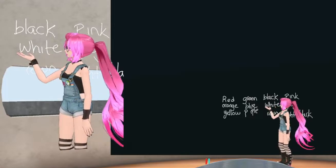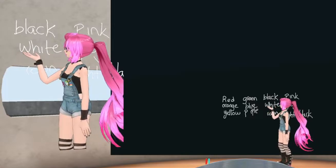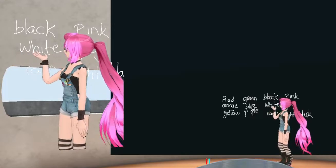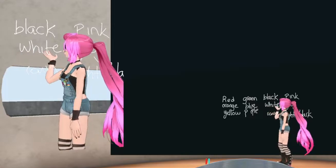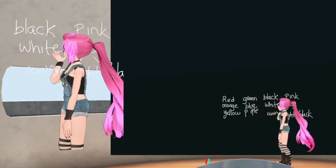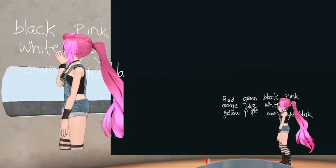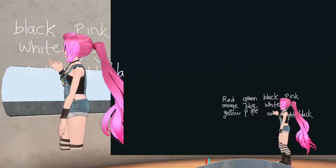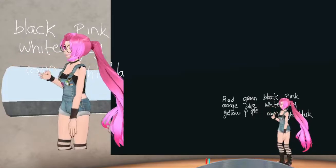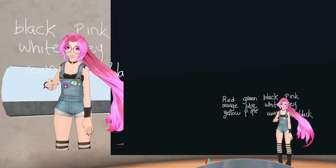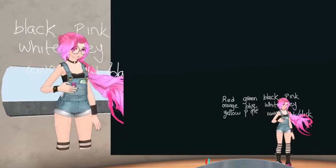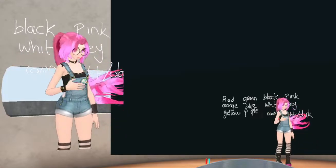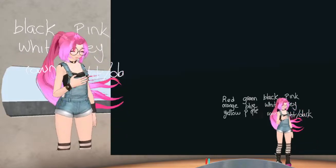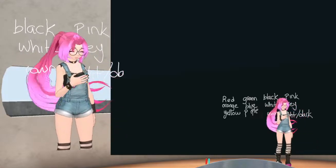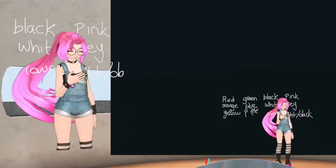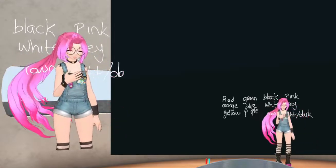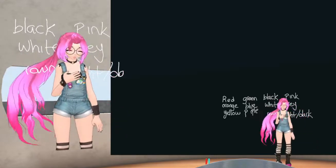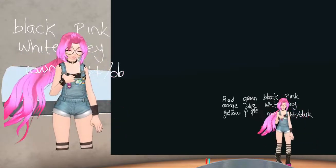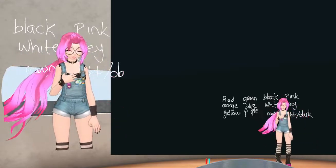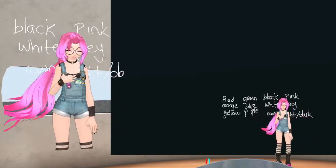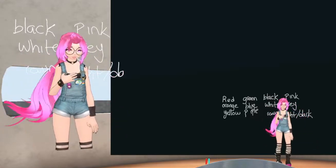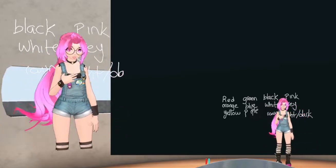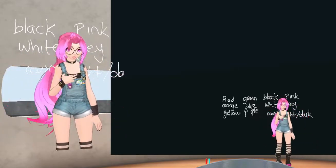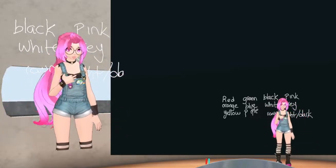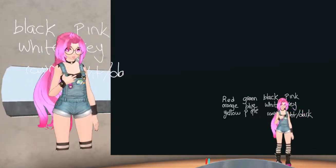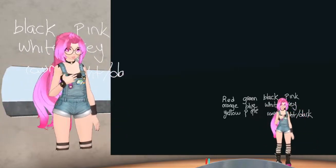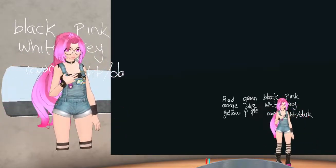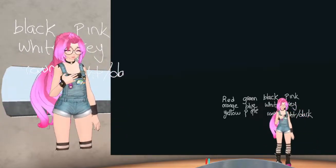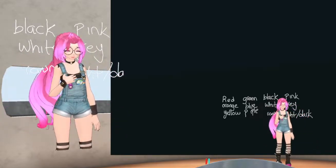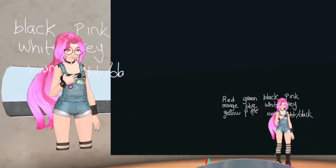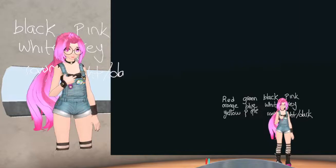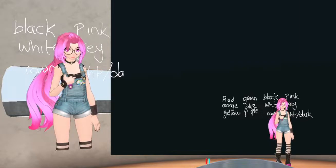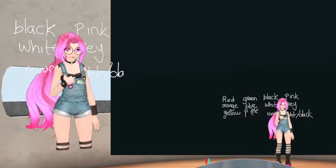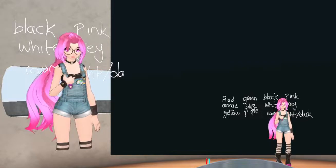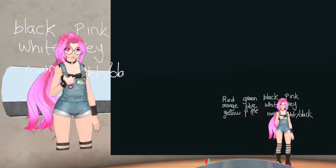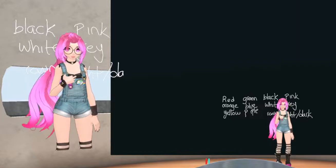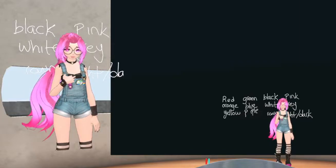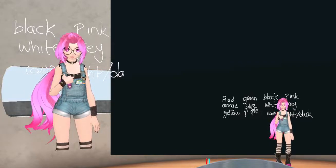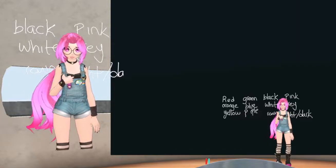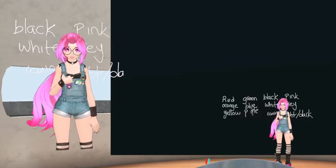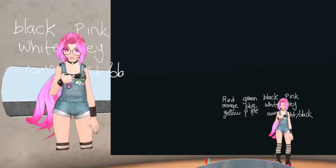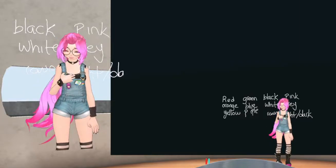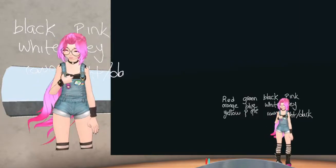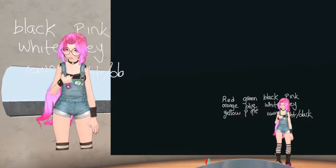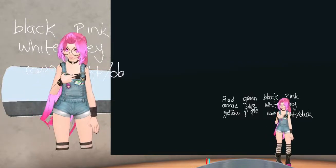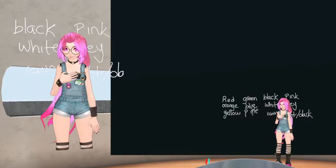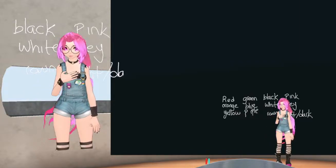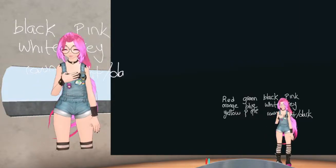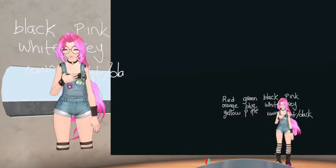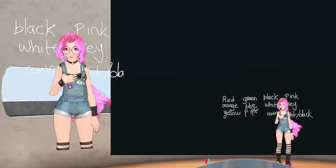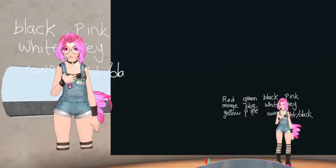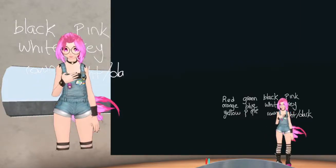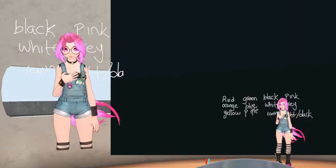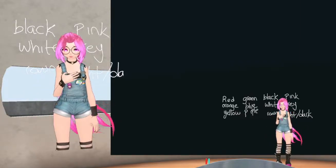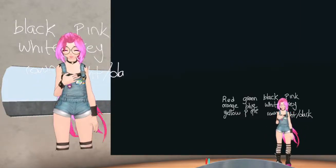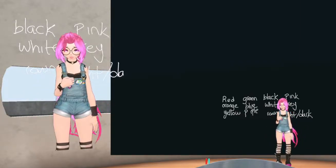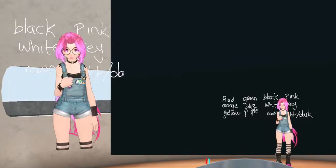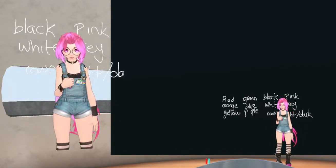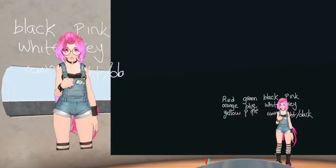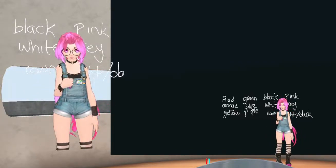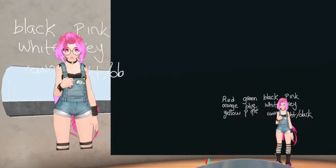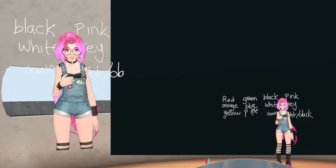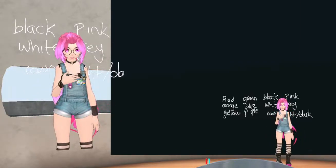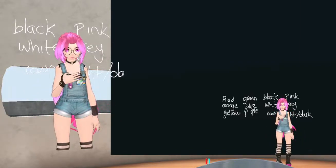white. White. So you're taking your hand on your chest, and you're